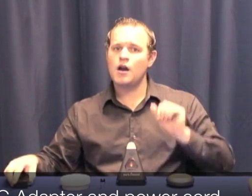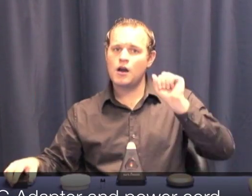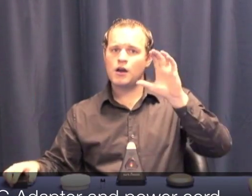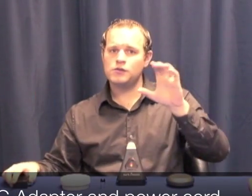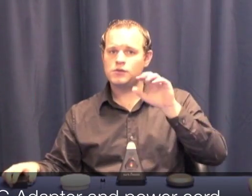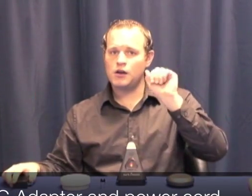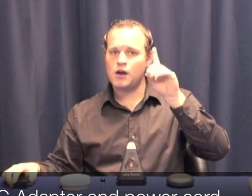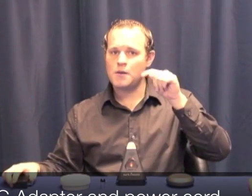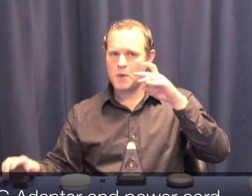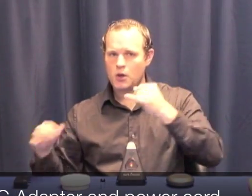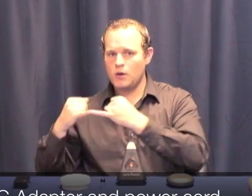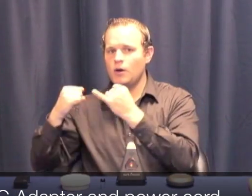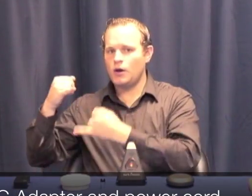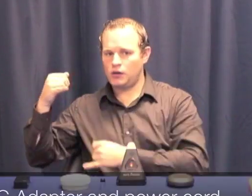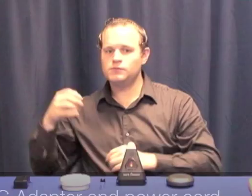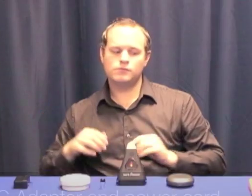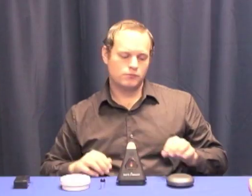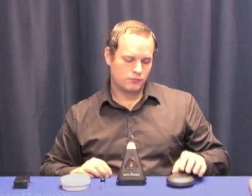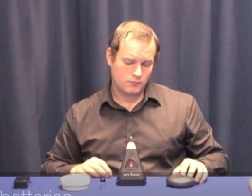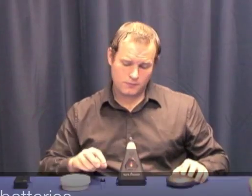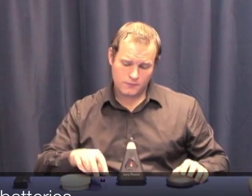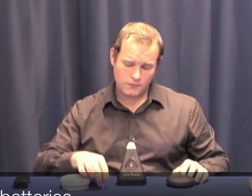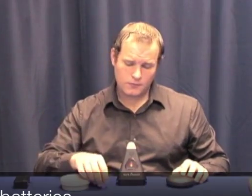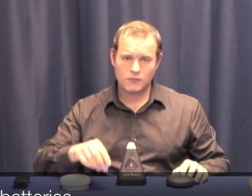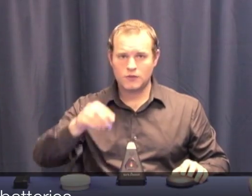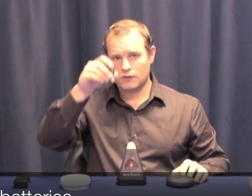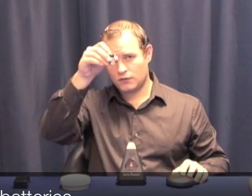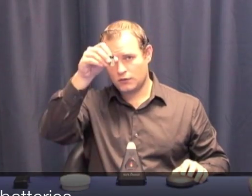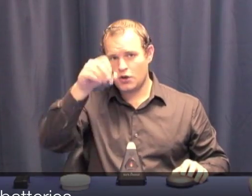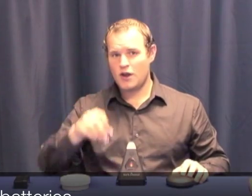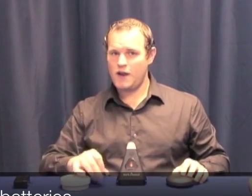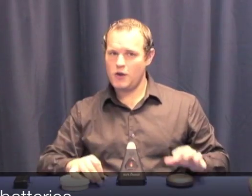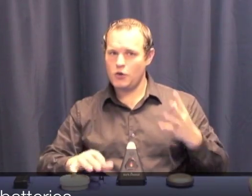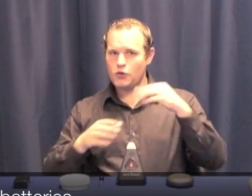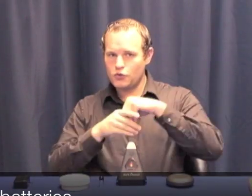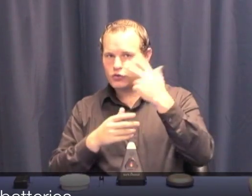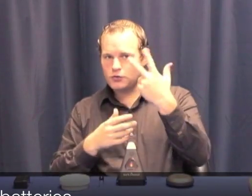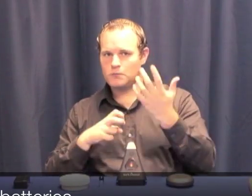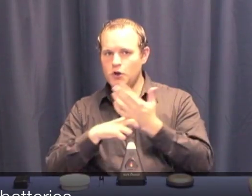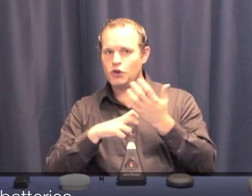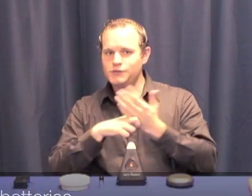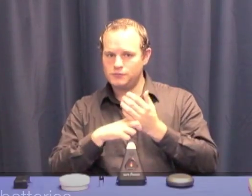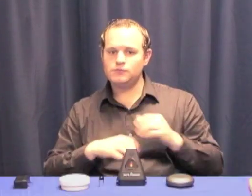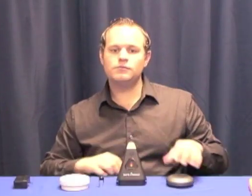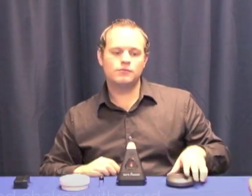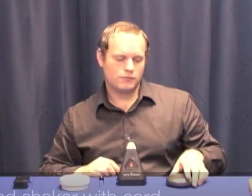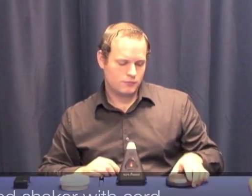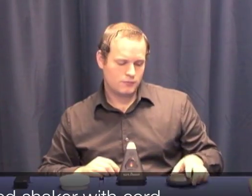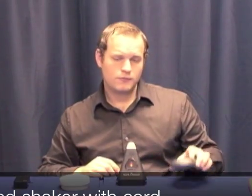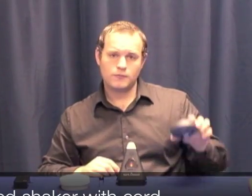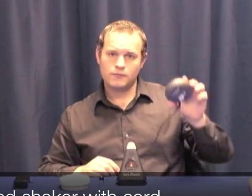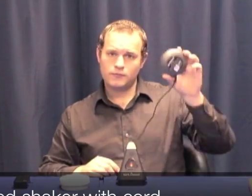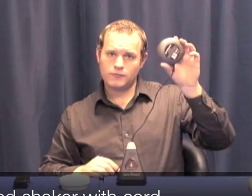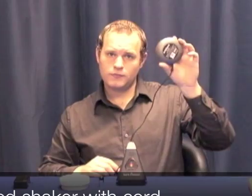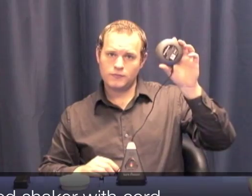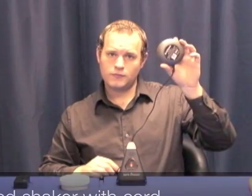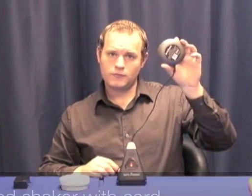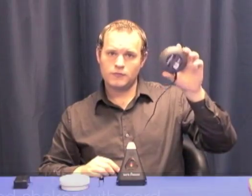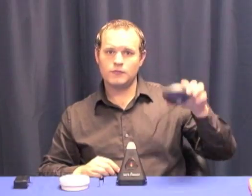the AC adapter and power cord, 3 batteries, the bed